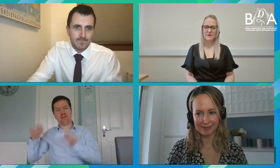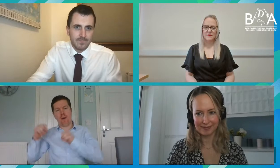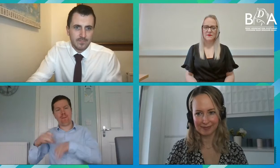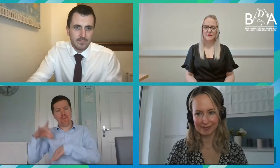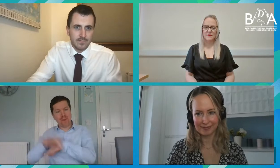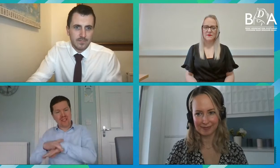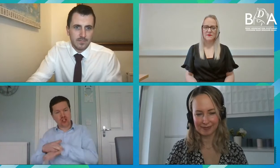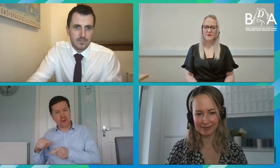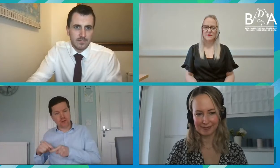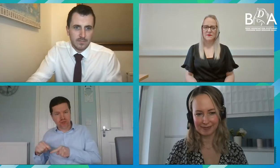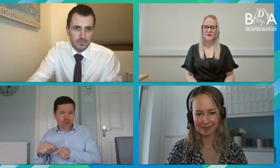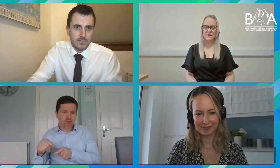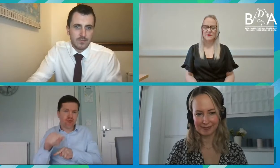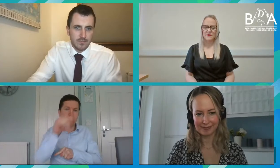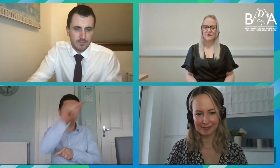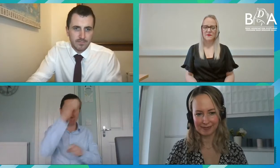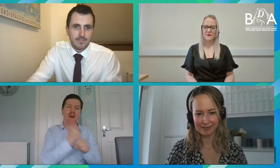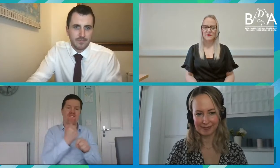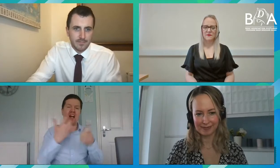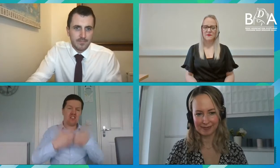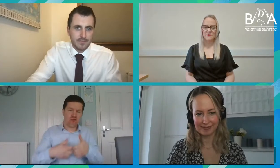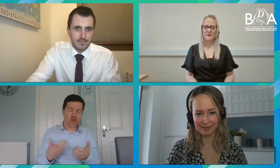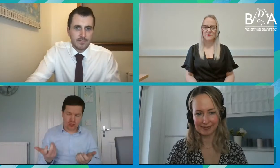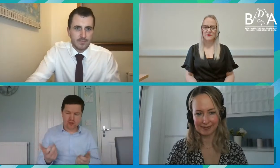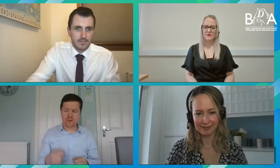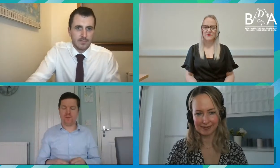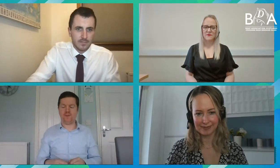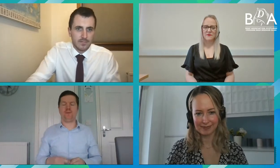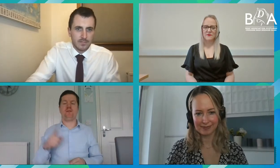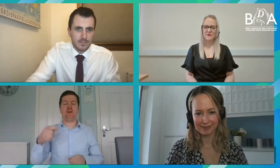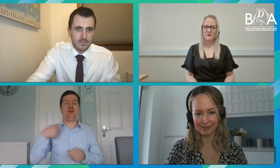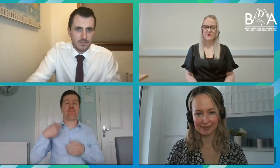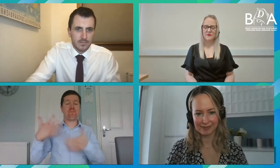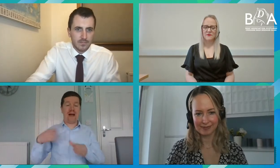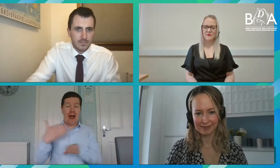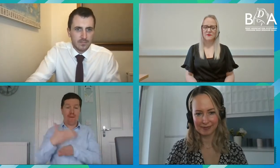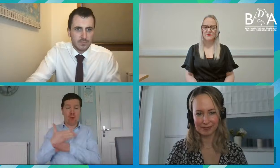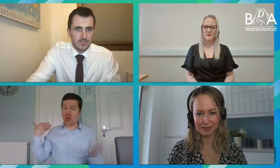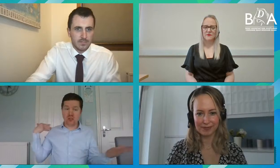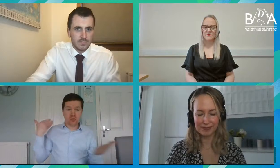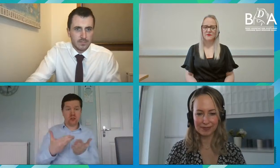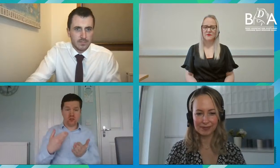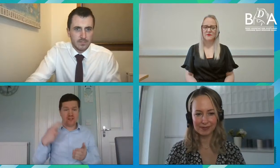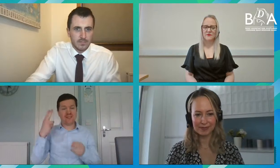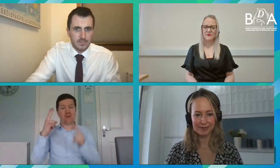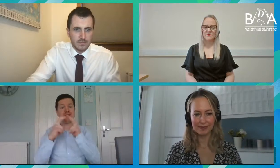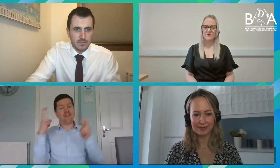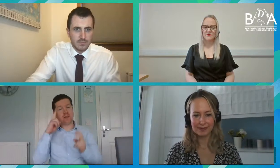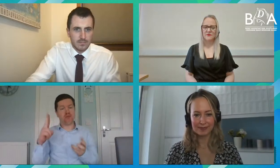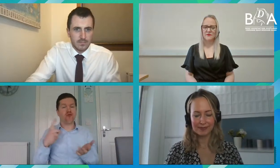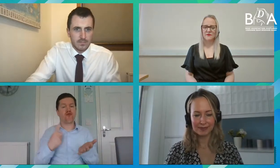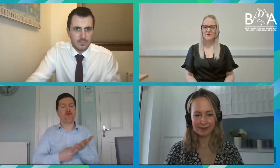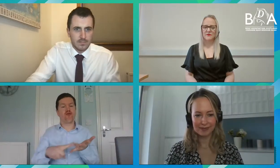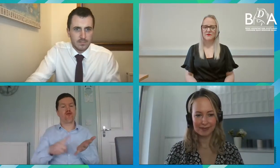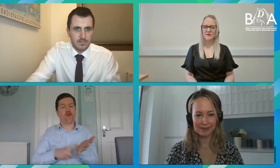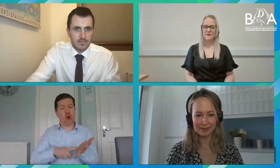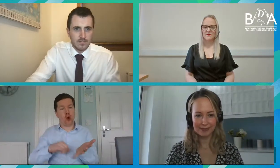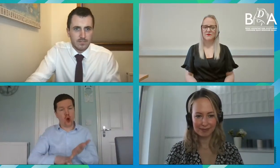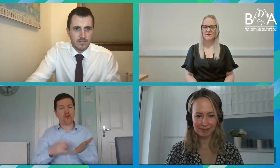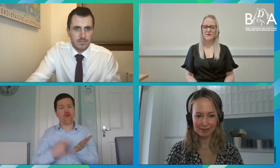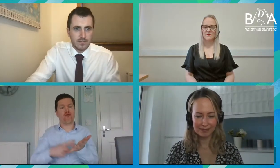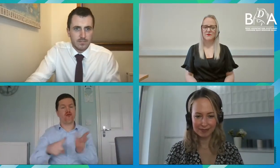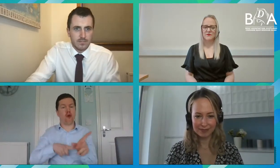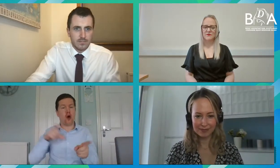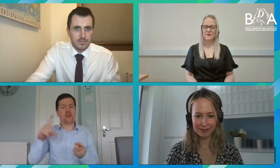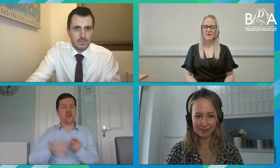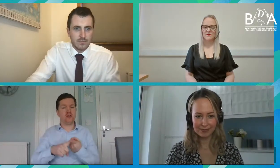get to that title actually took a lot of work, and that started through the apprenticeship programme. So, I've been